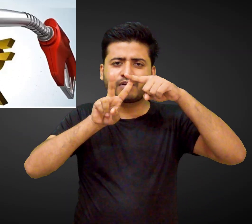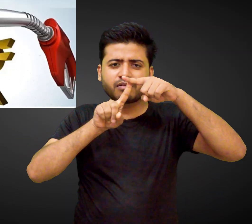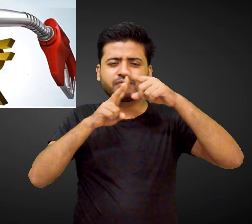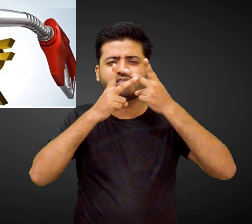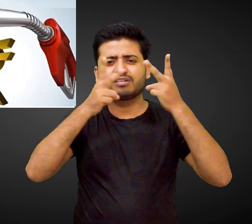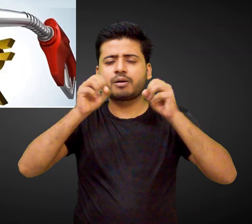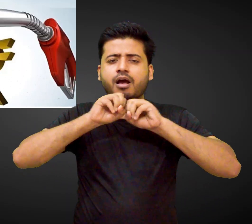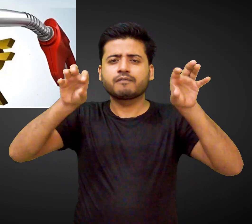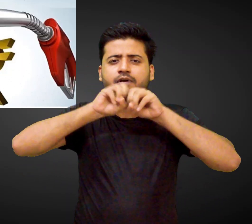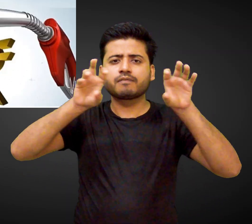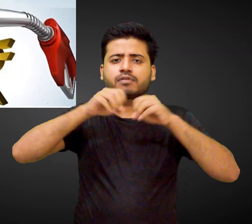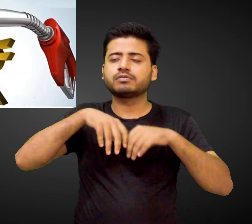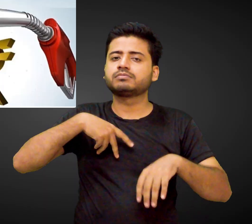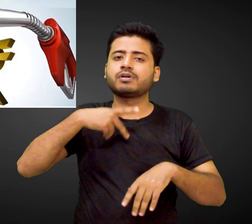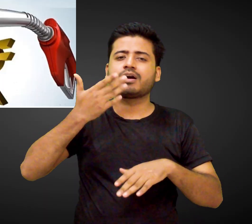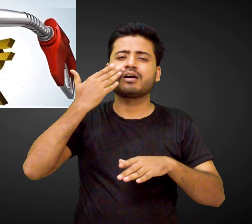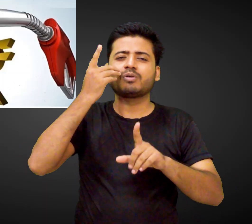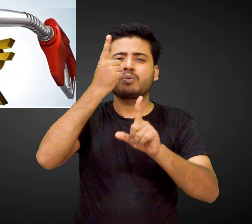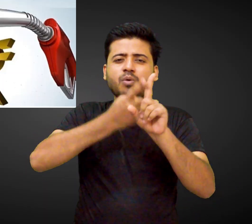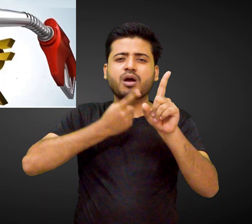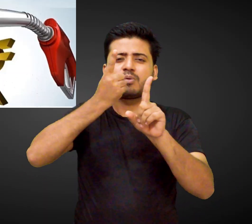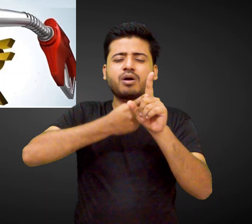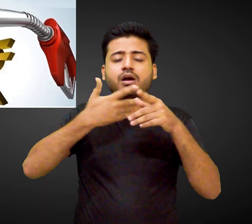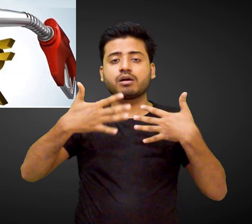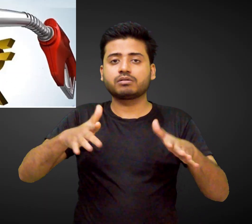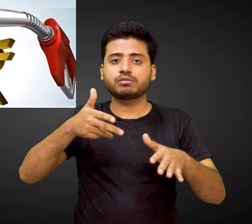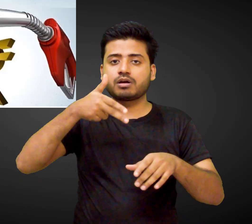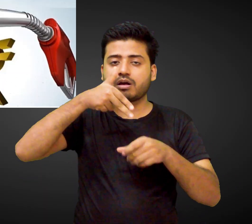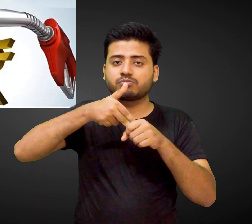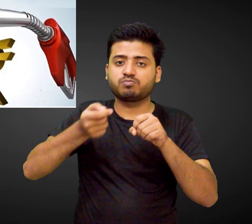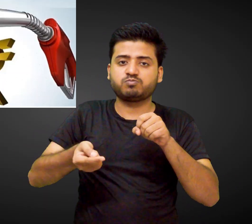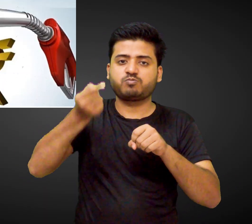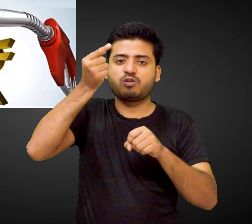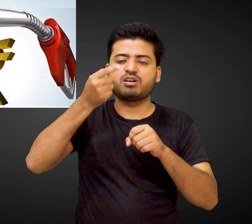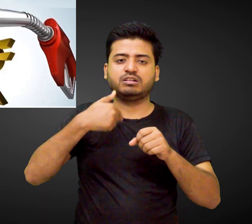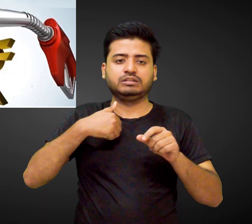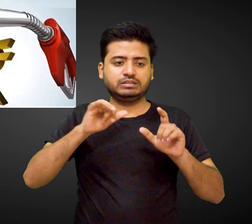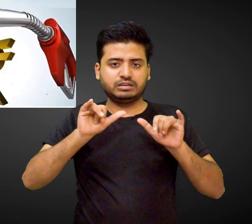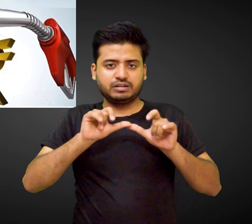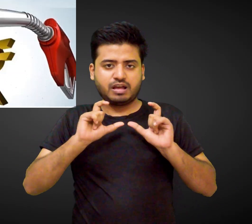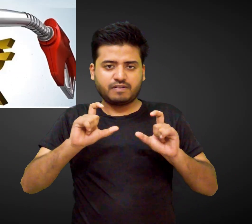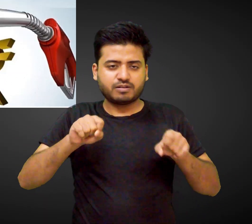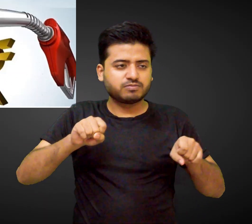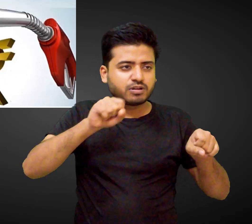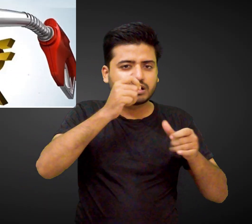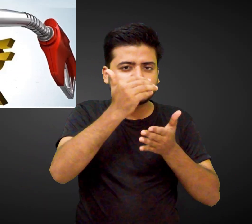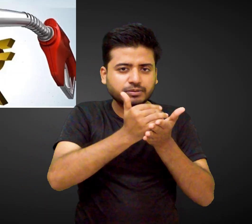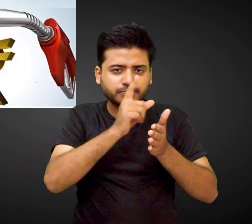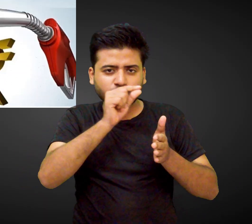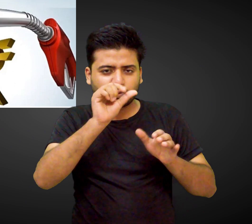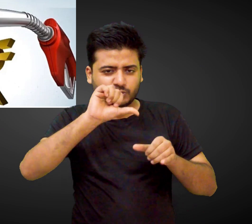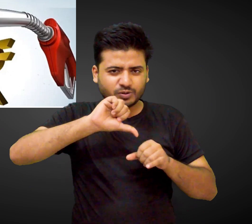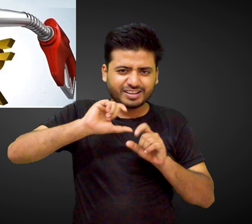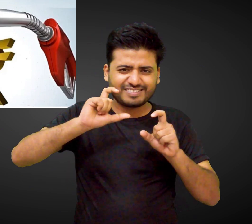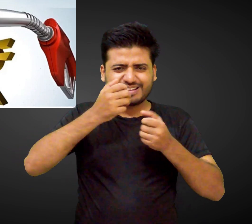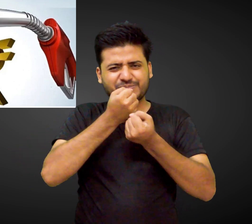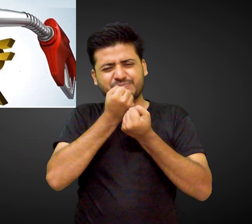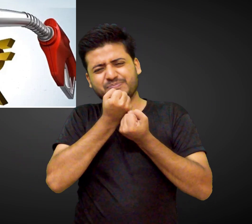focus on smarter buying habits and more efficient driving. There is no way to instantly achieve a dramatically cheaper price per liter,